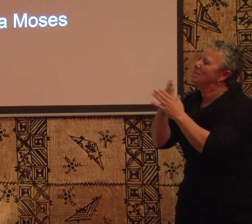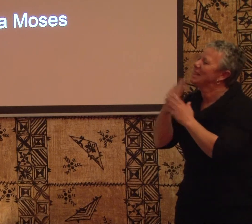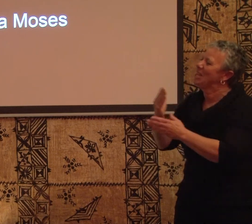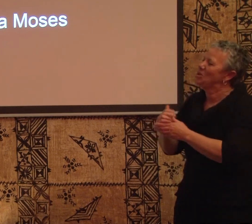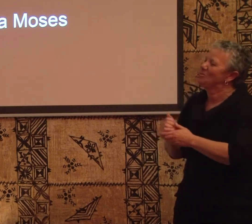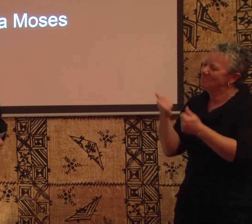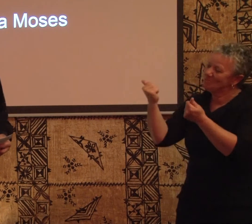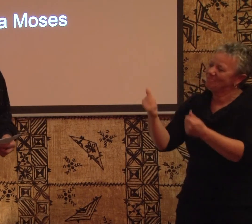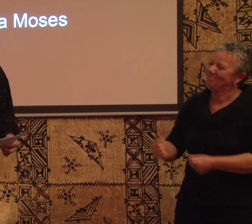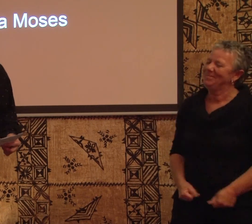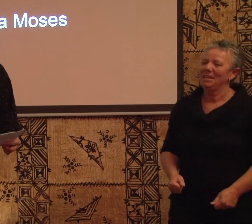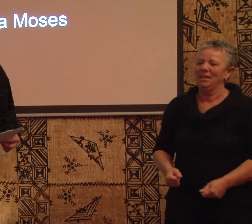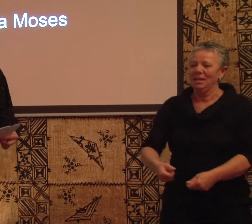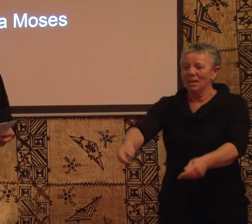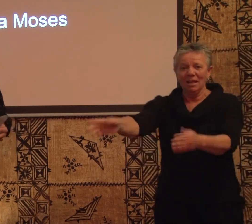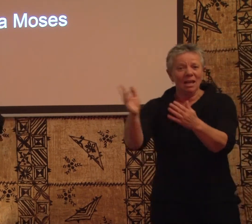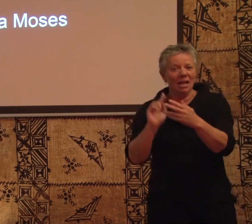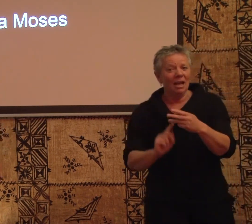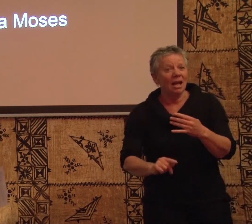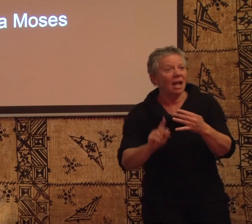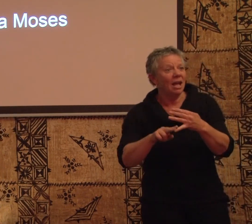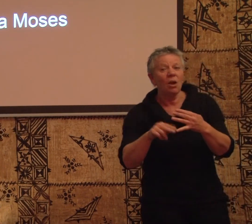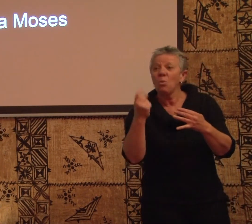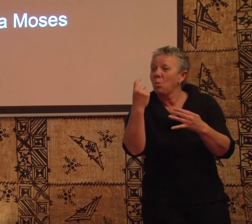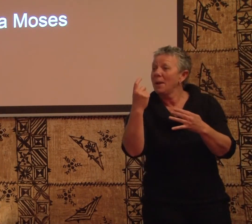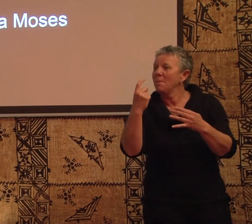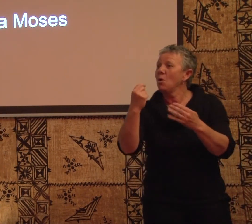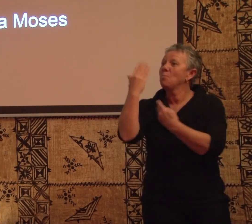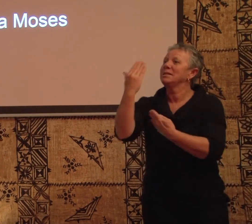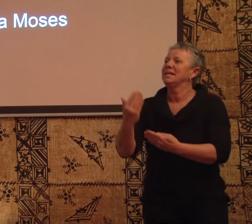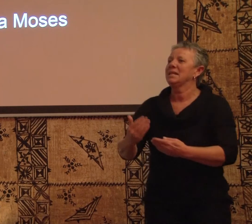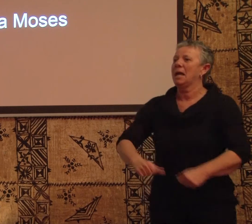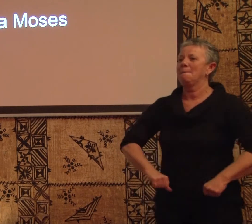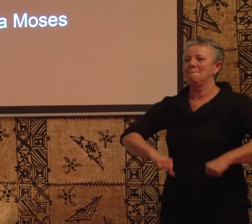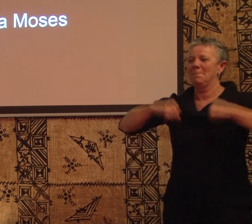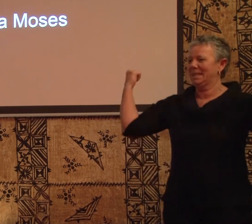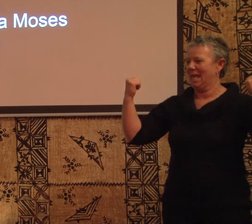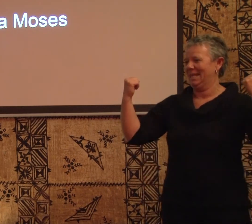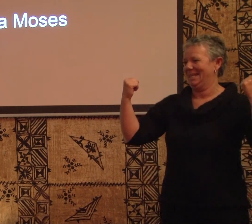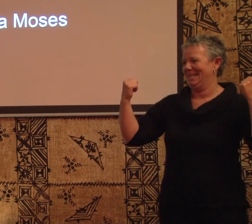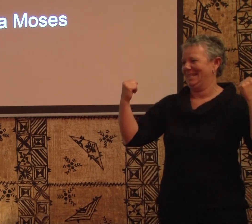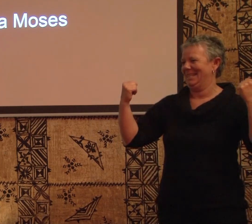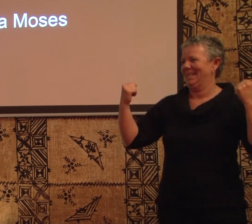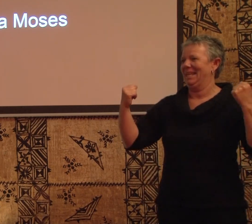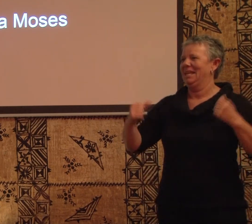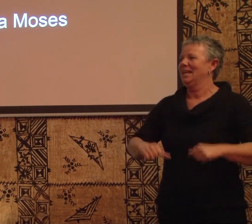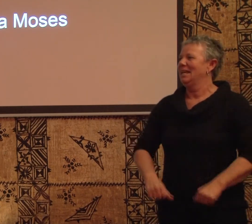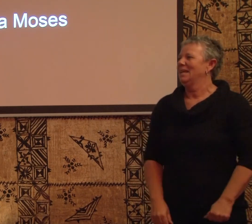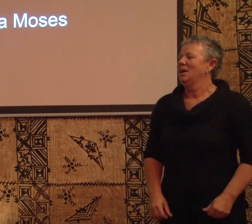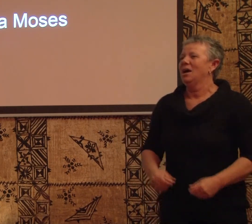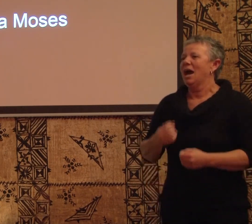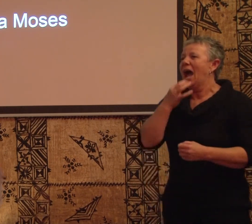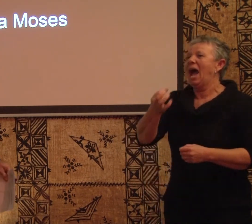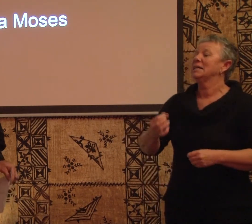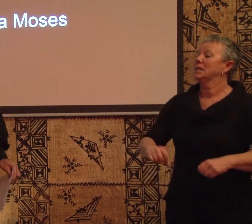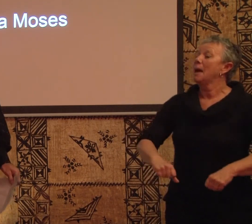inspiring. We've got one more presenter, and that's Mitta Moses. And Mitta was asked to provide a biography